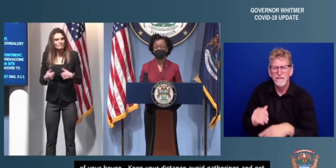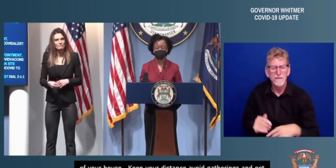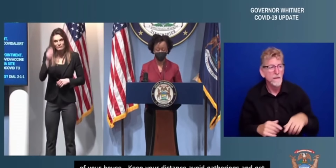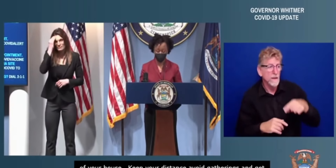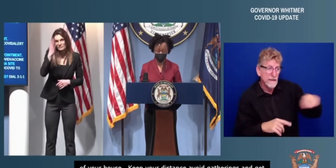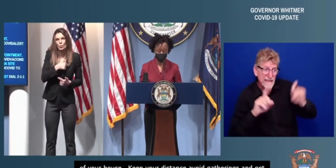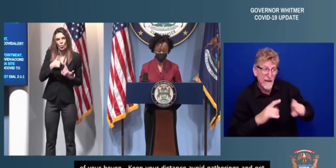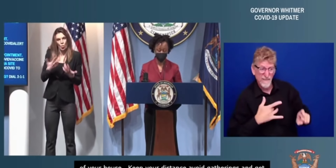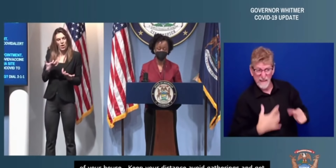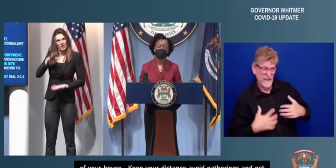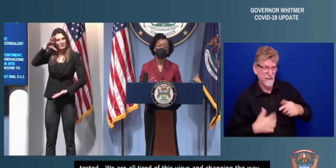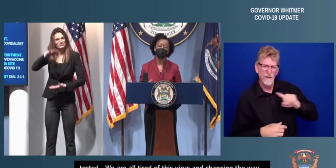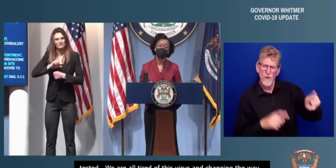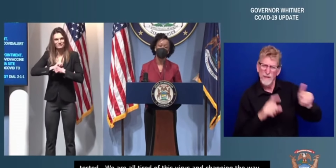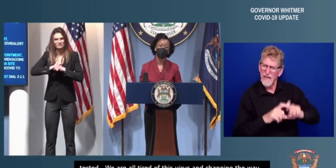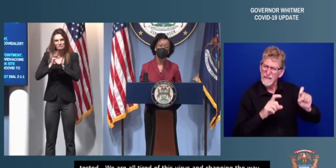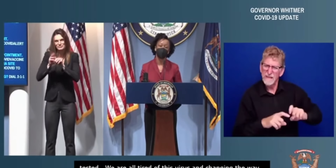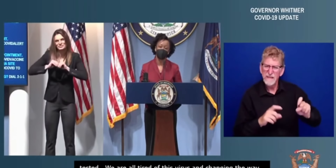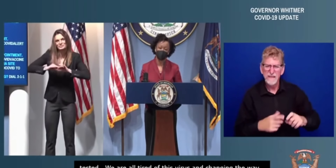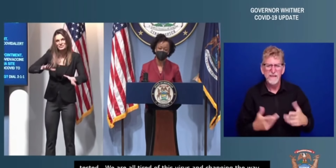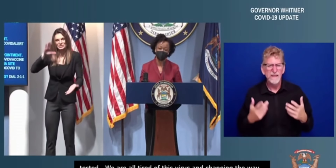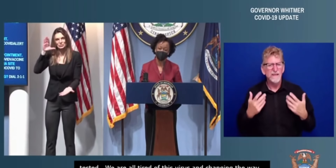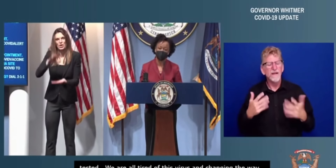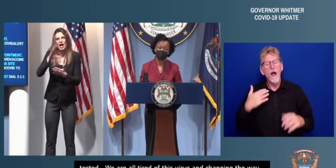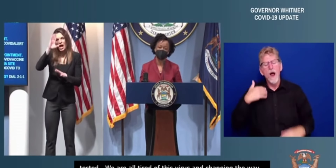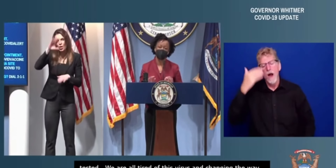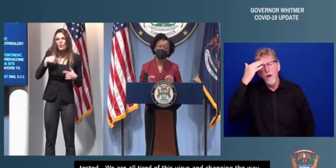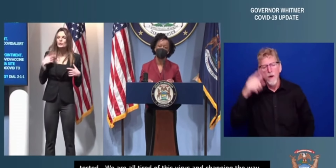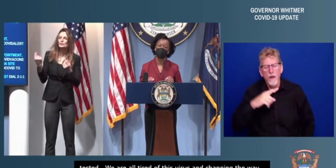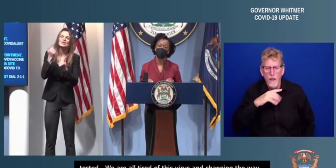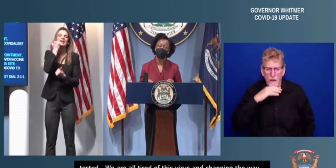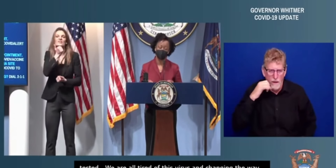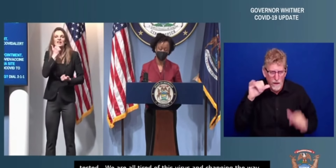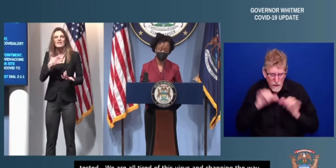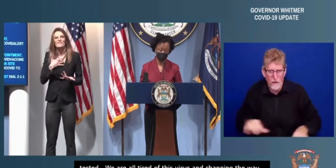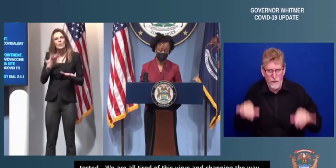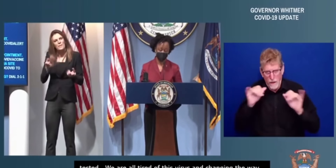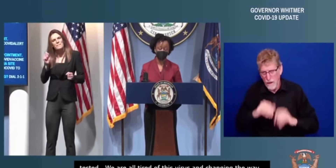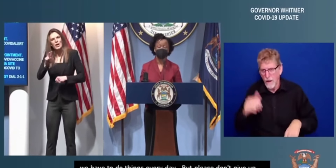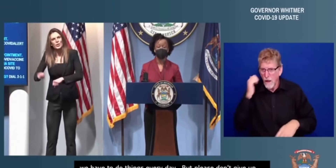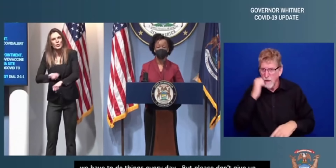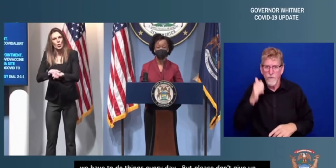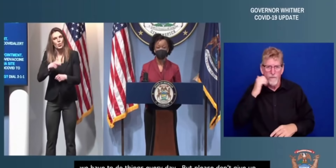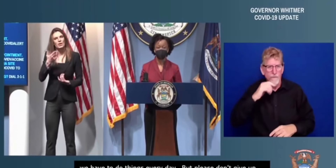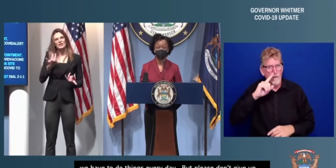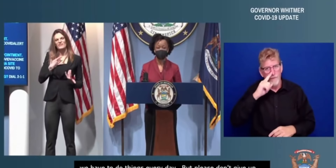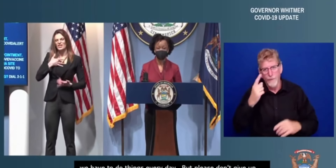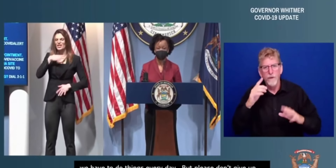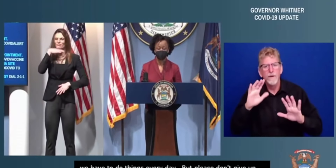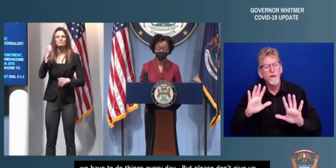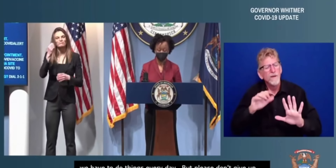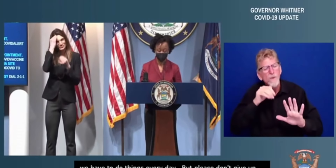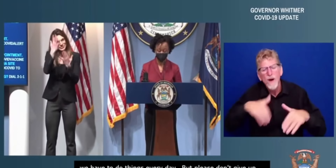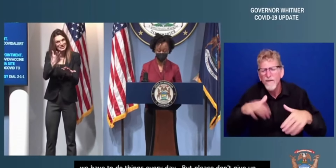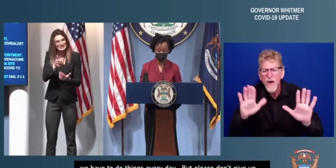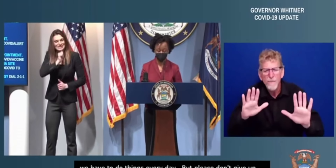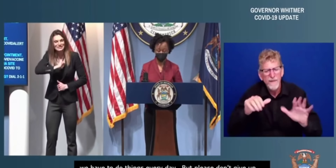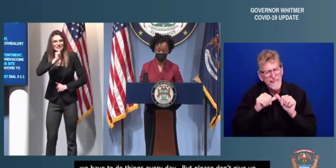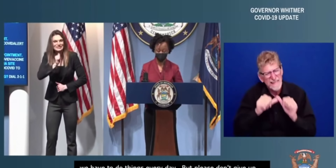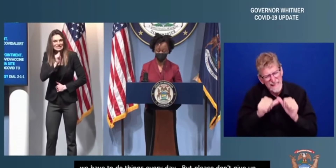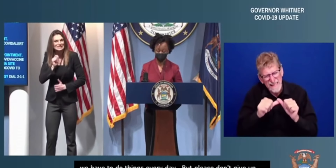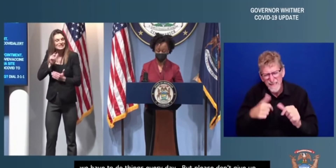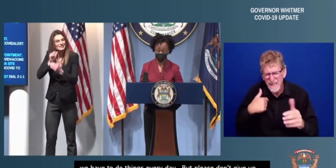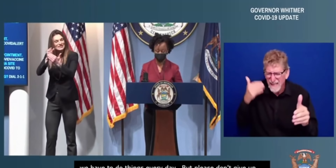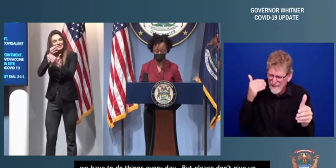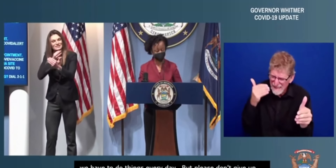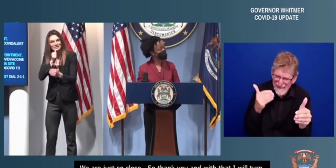the way we have to do things every day, but please do not give up. We are just so close. So thank you. And with that, I will turn it over to